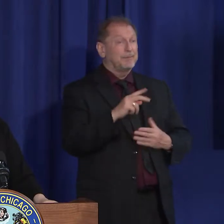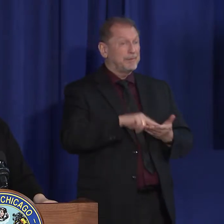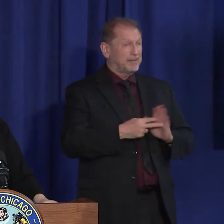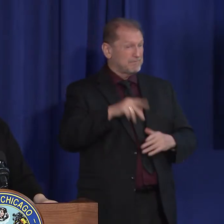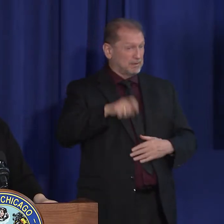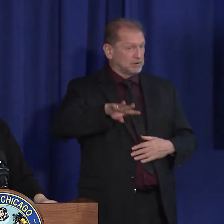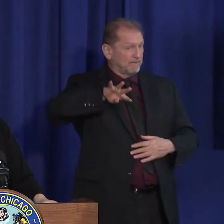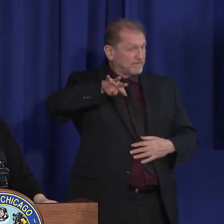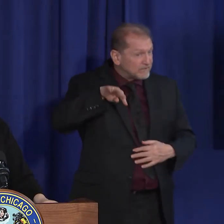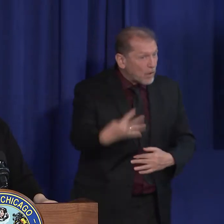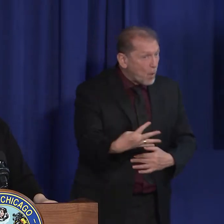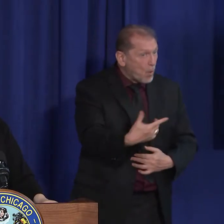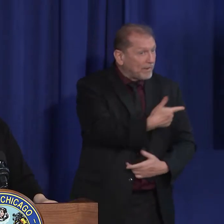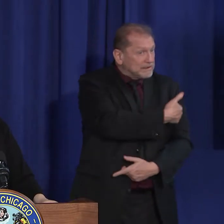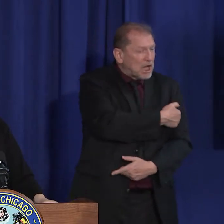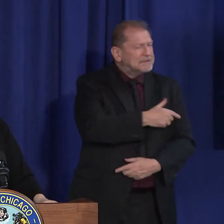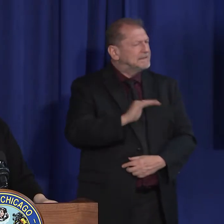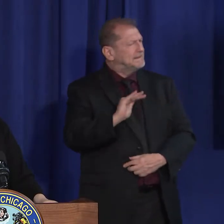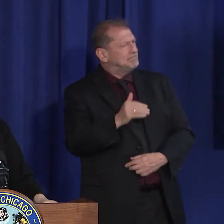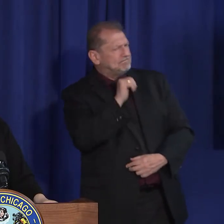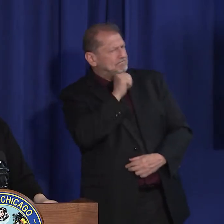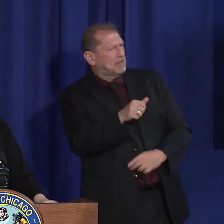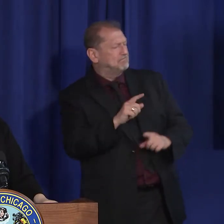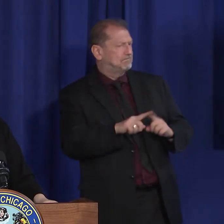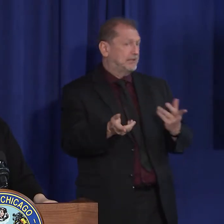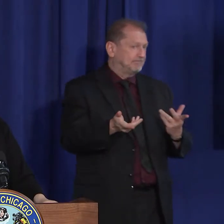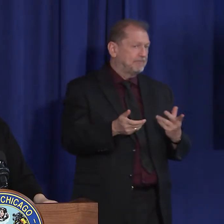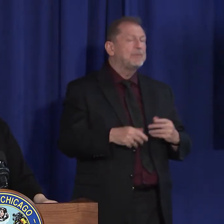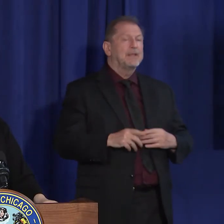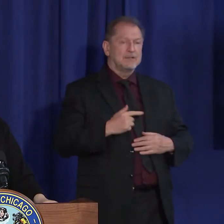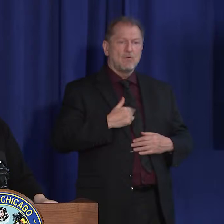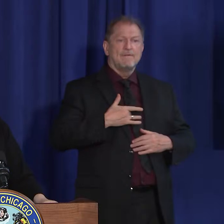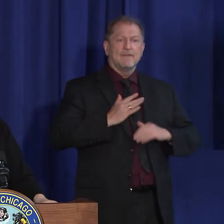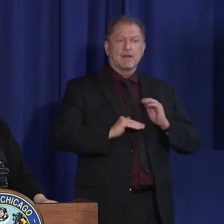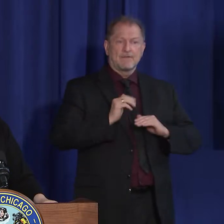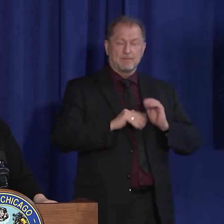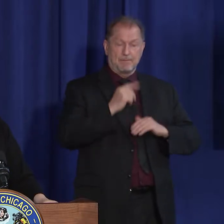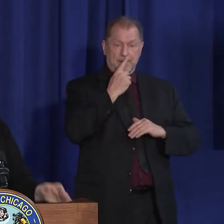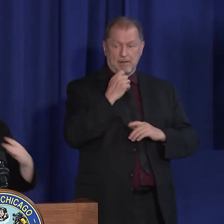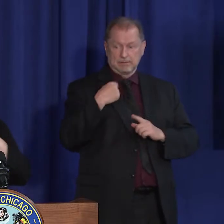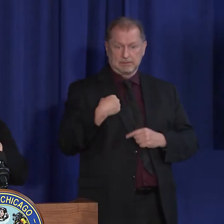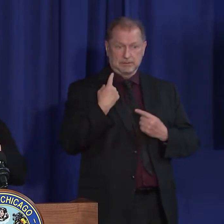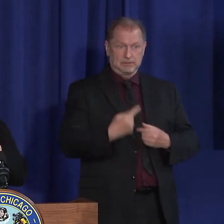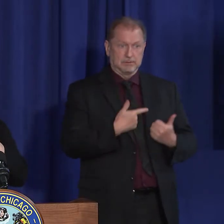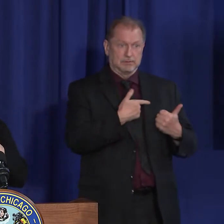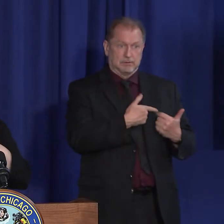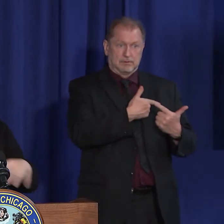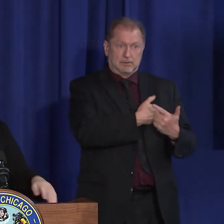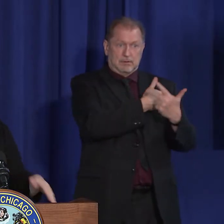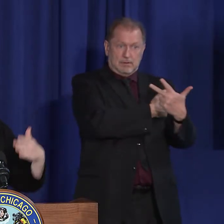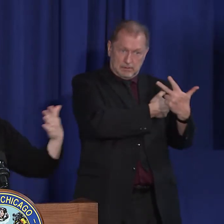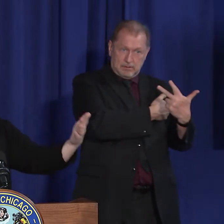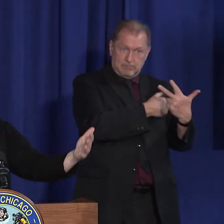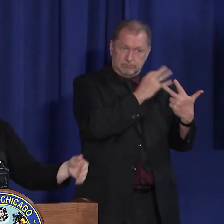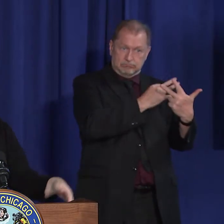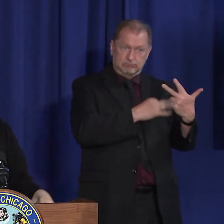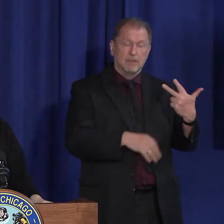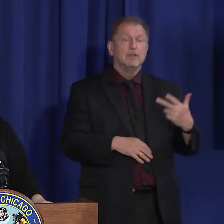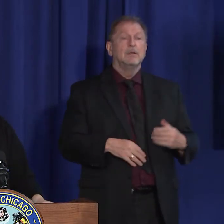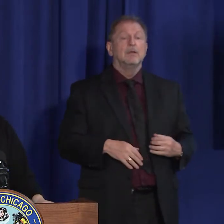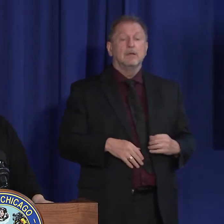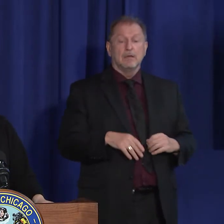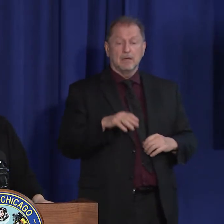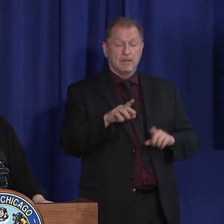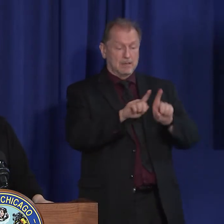more confident than I have at any point previously, knowing that the vaccines work as well as they do. Even when they're not a perfect match to Omicron, they should continue